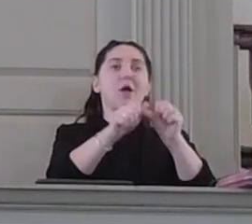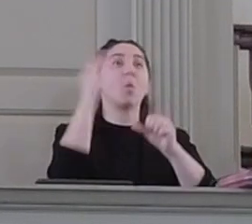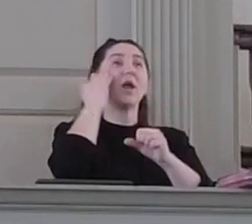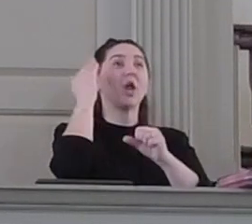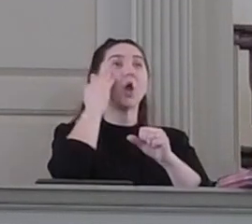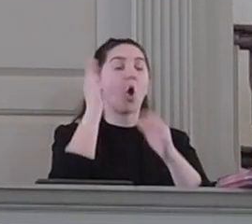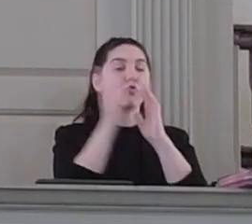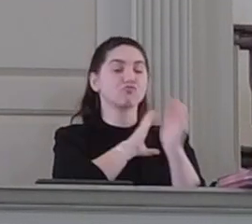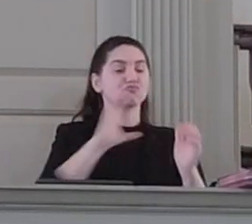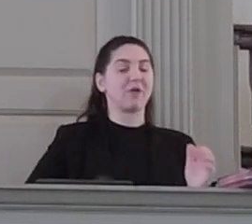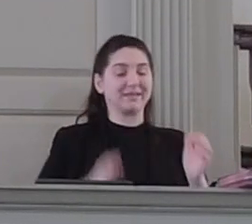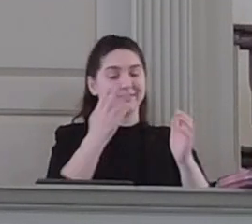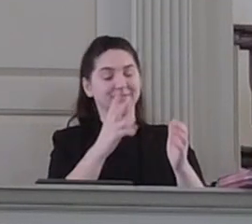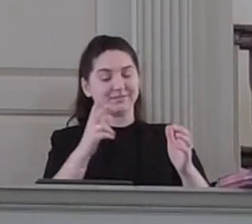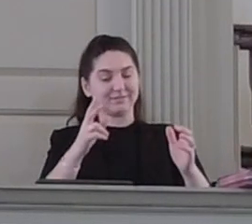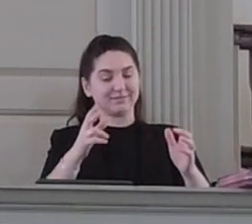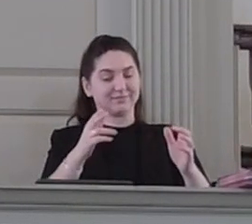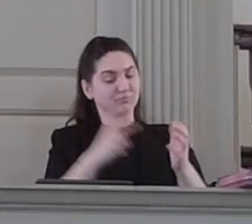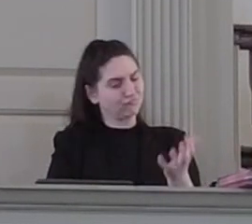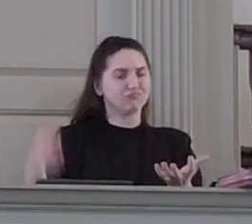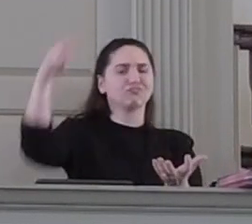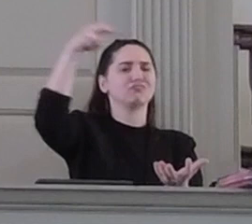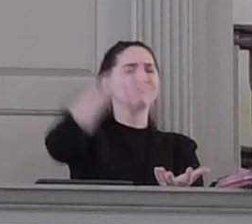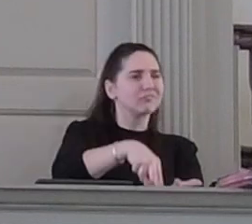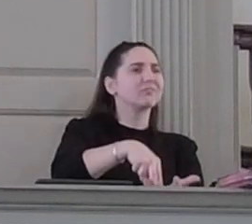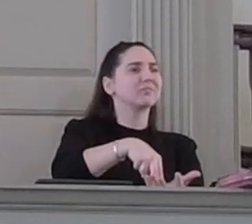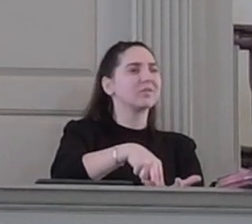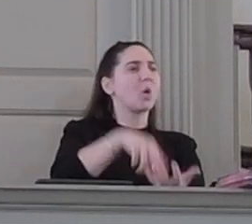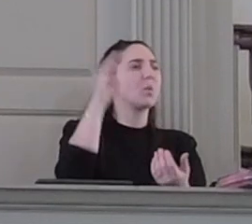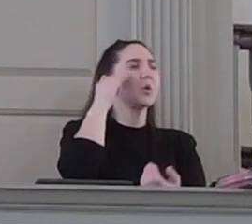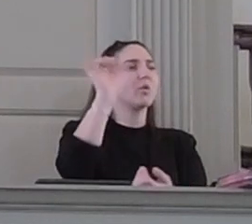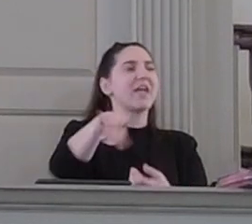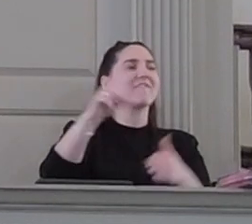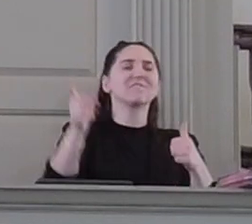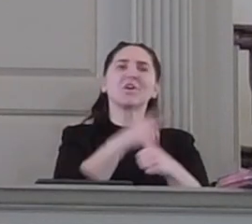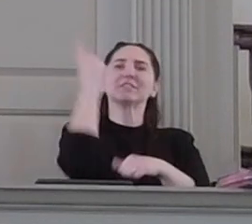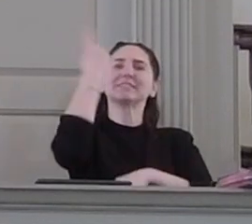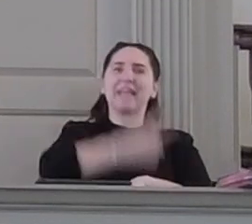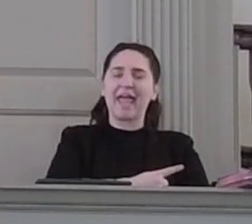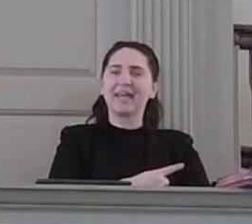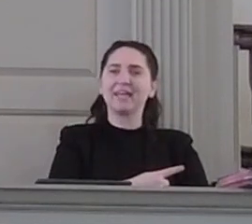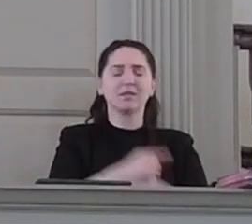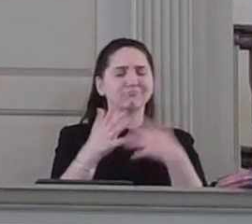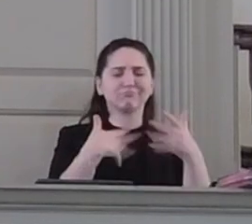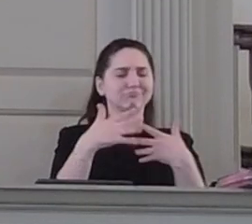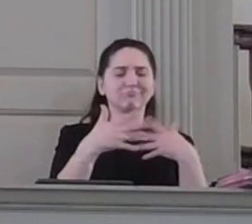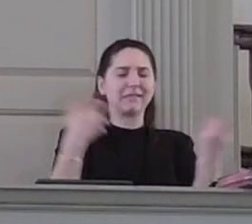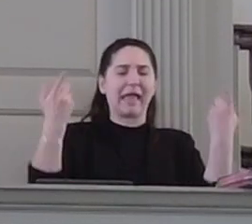And because of that first day, no matter what else,